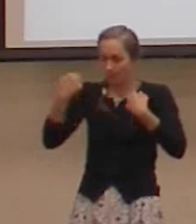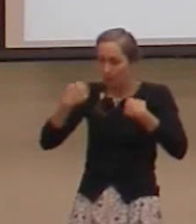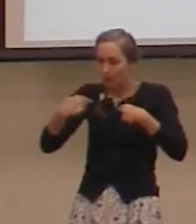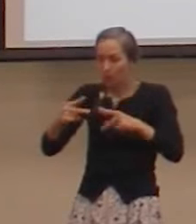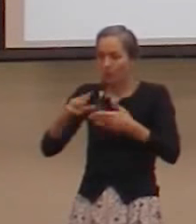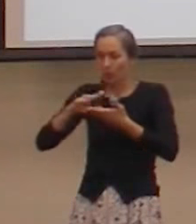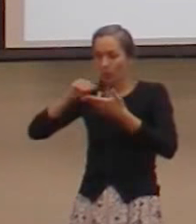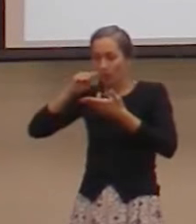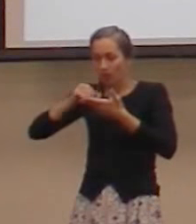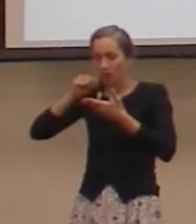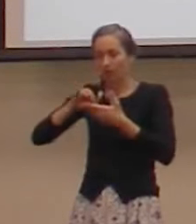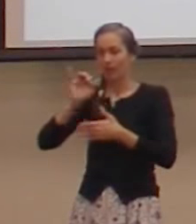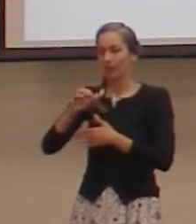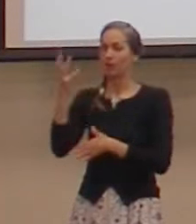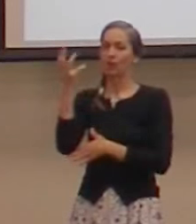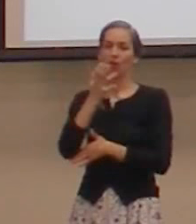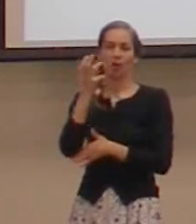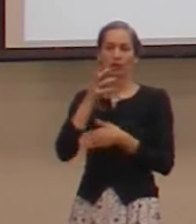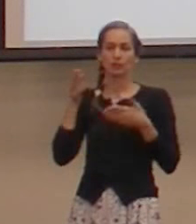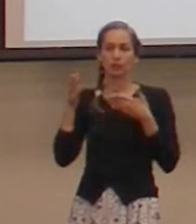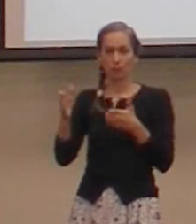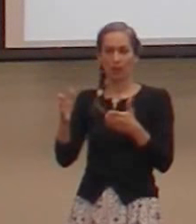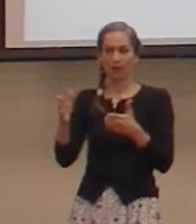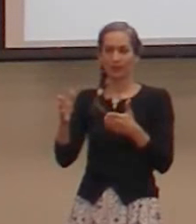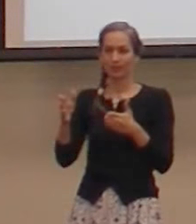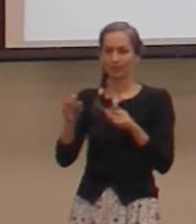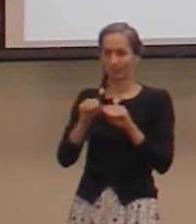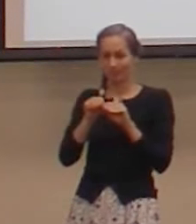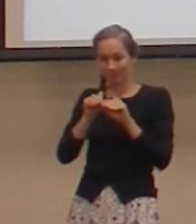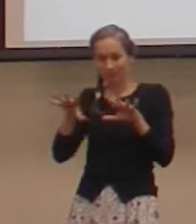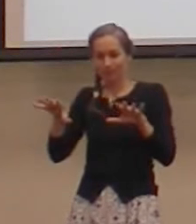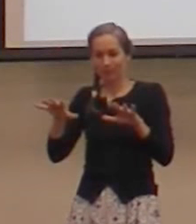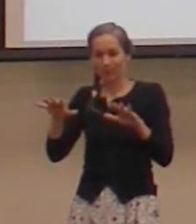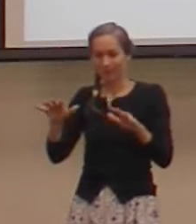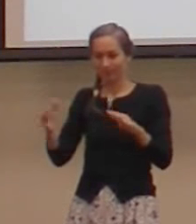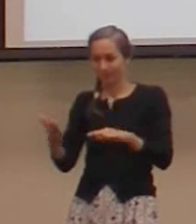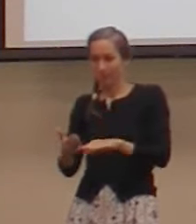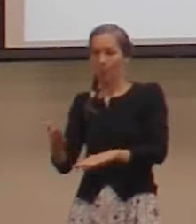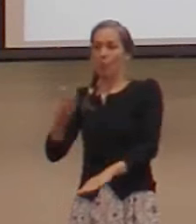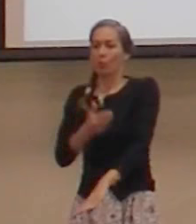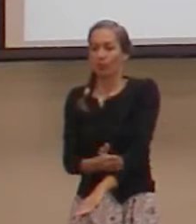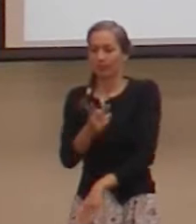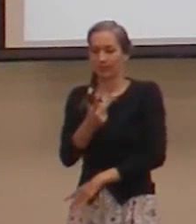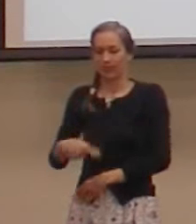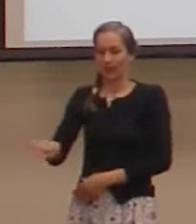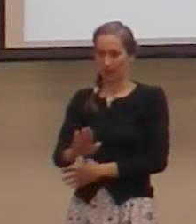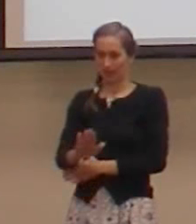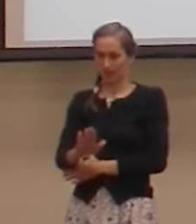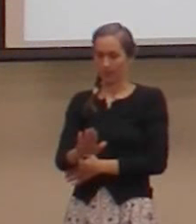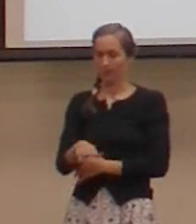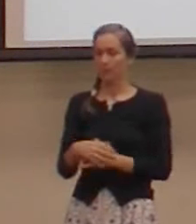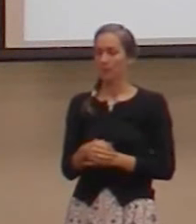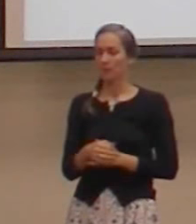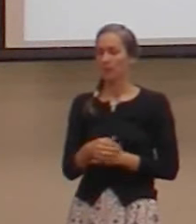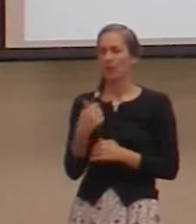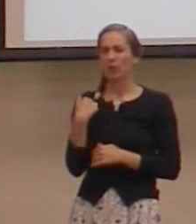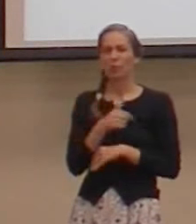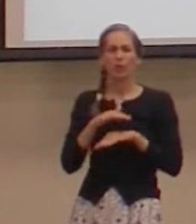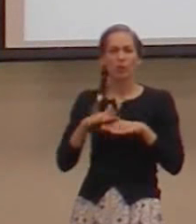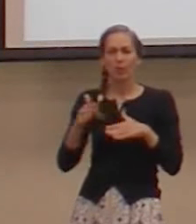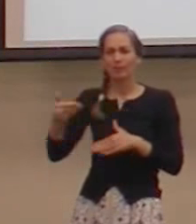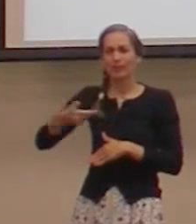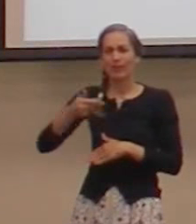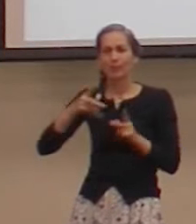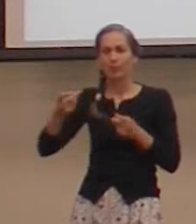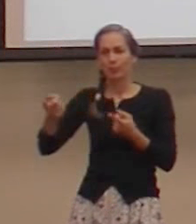do that is an amazing way to enhance the kingdom. And I want you to hear me say that we don't invite people to come study in the